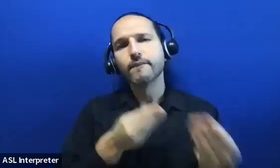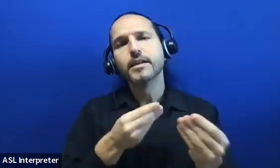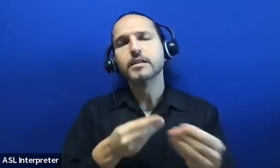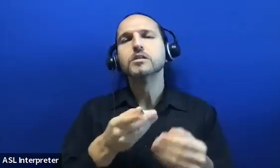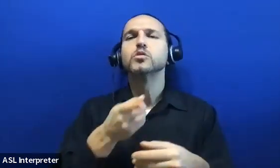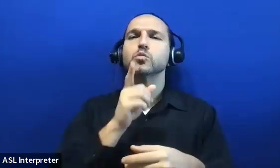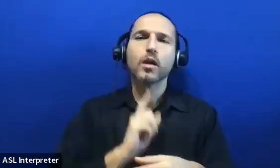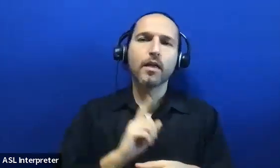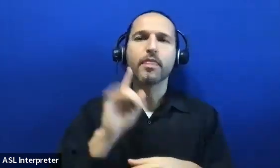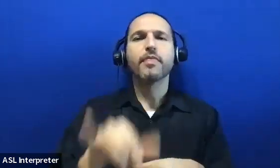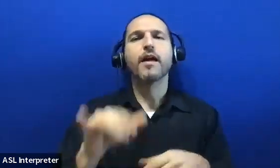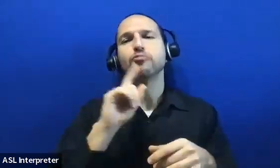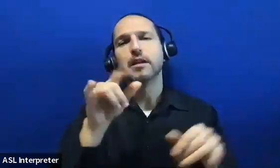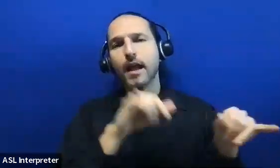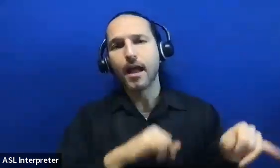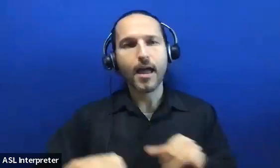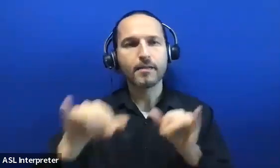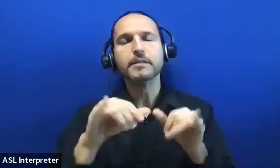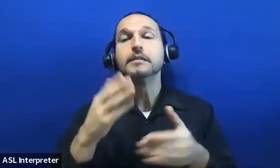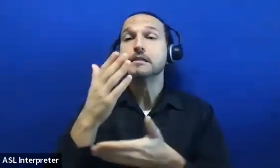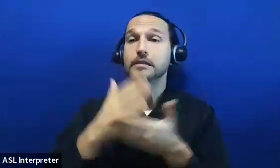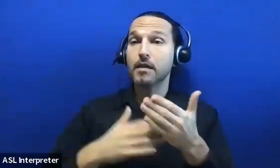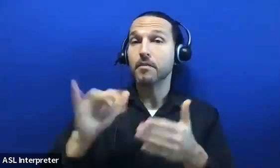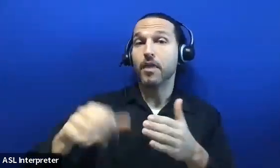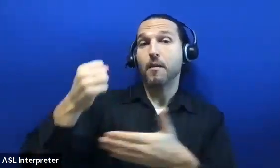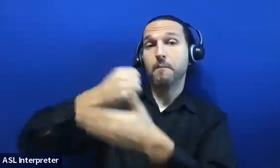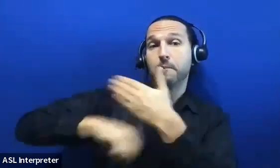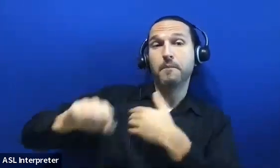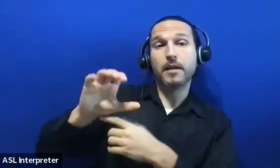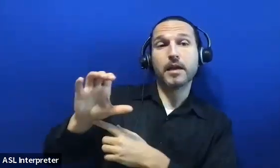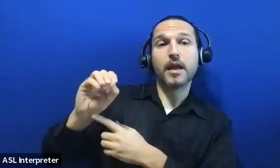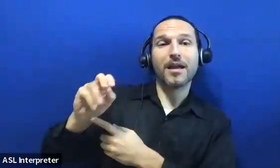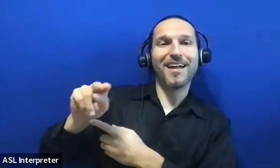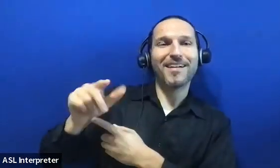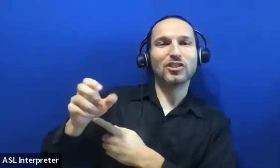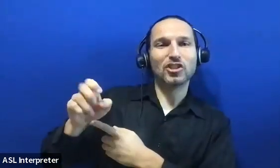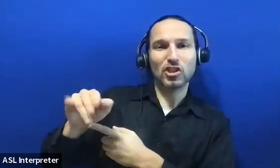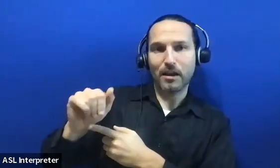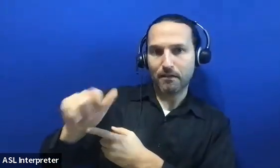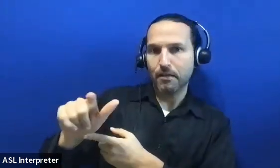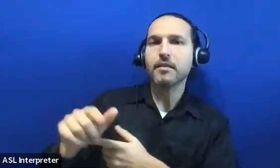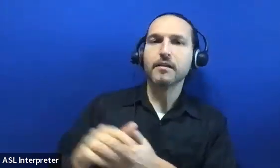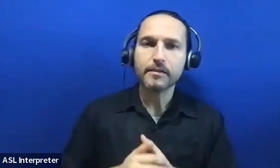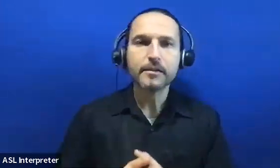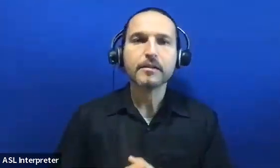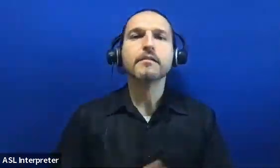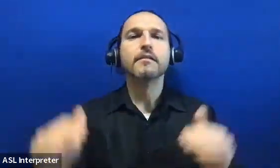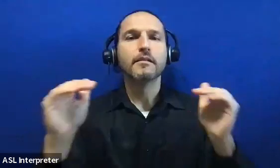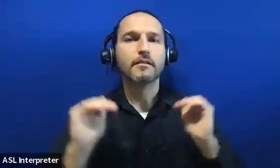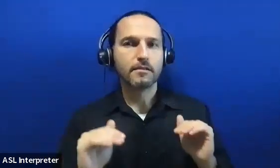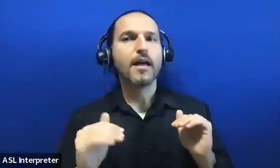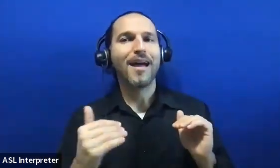with Charge that are common. Some of them are congenital or problems that the children are born with. There